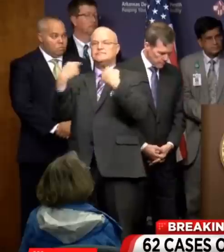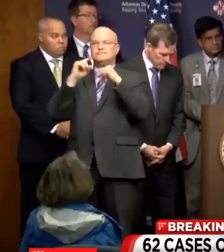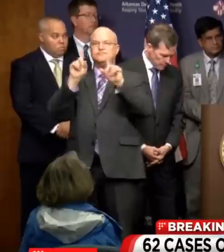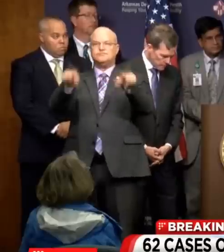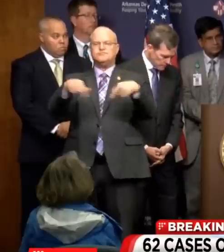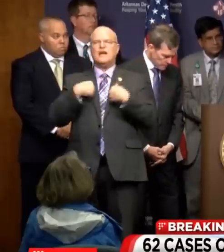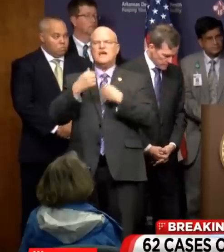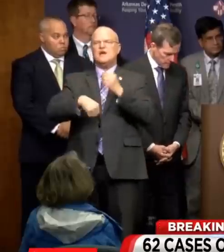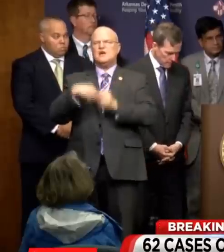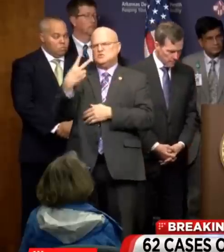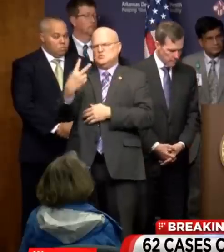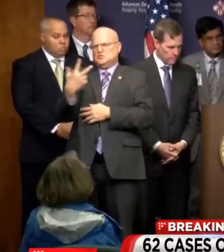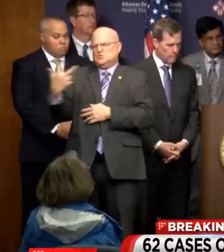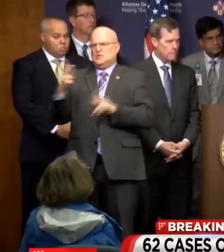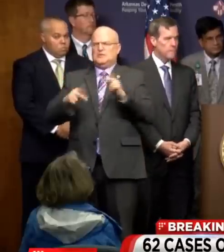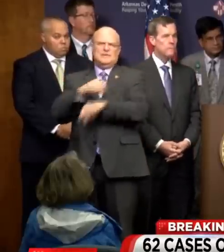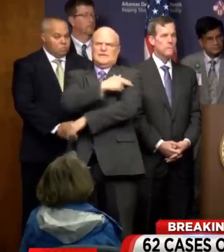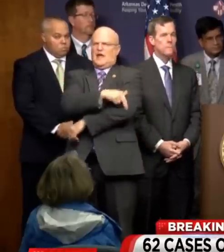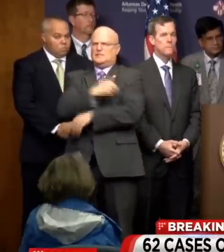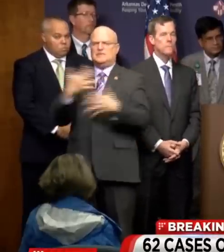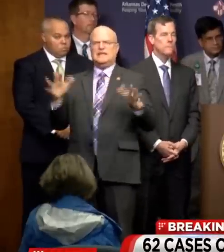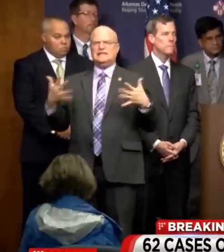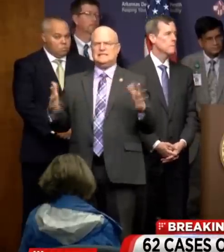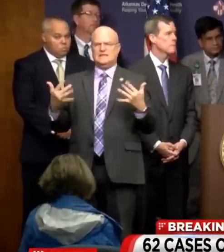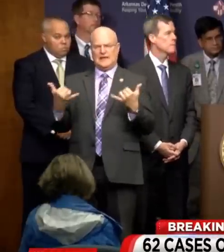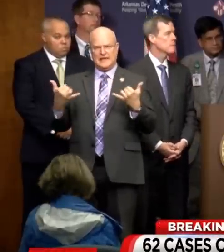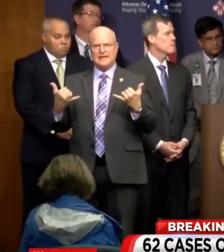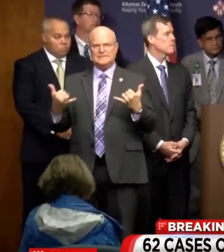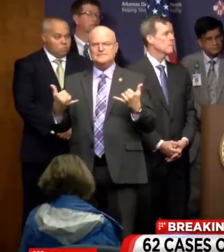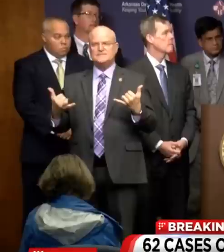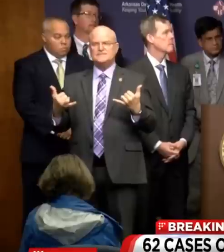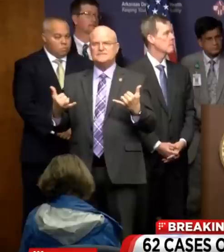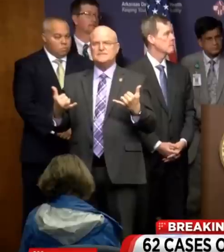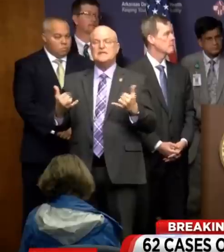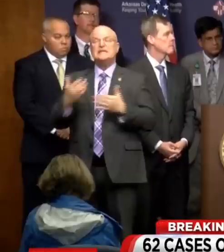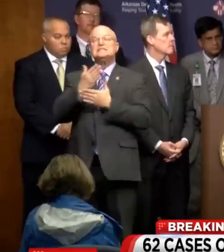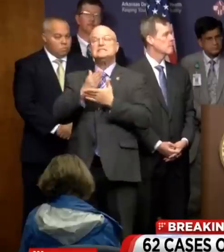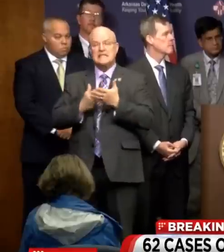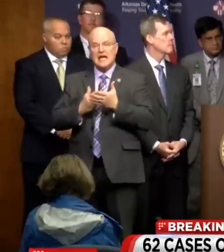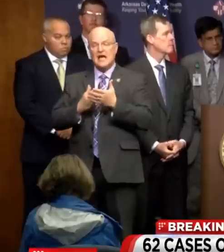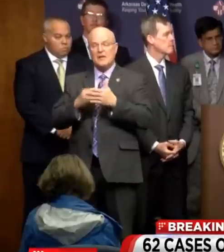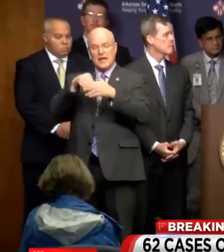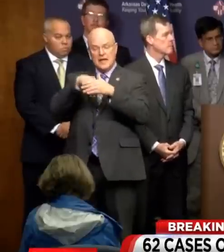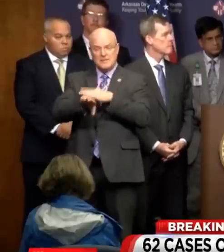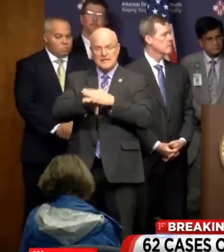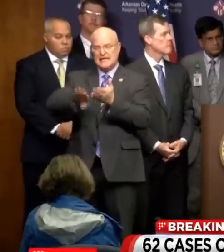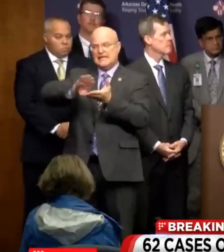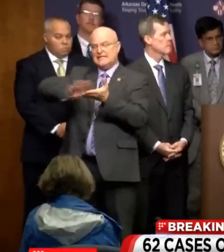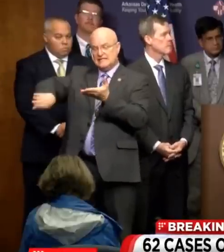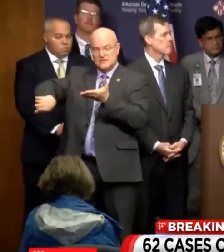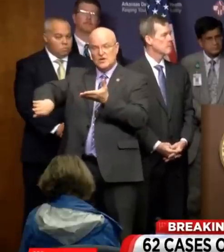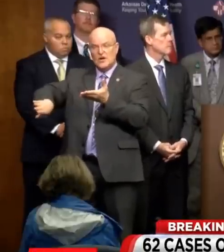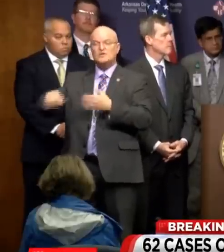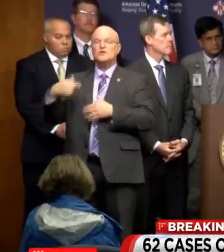only have about two or three people in the hospital at this time. There have been some who have been admitted and